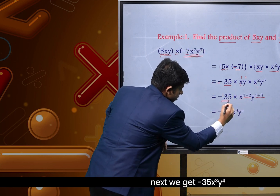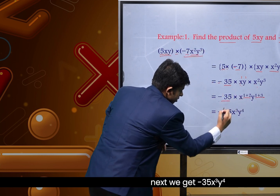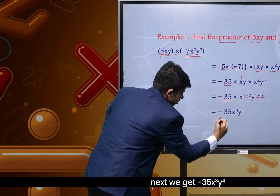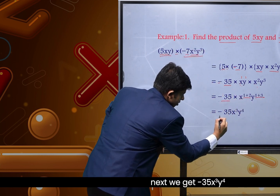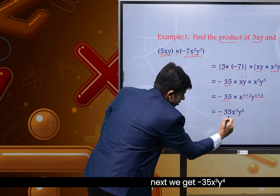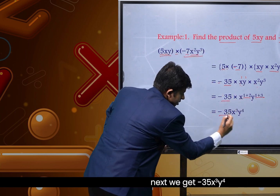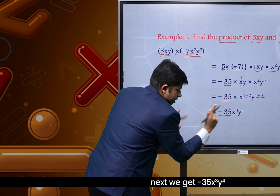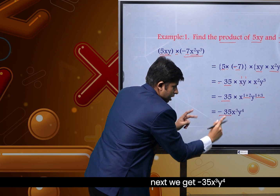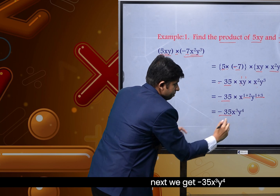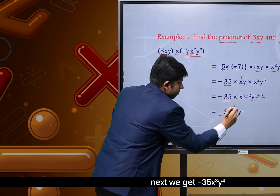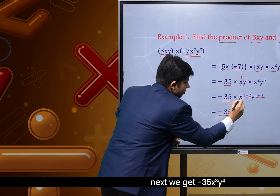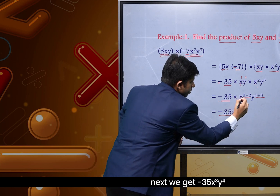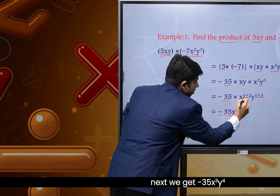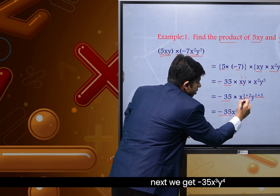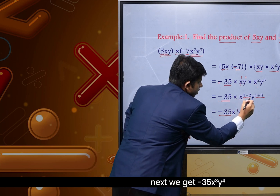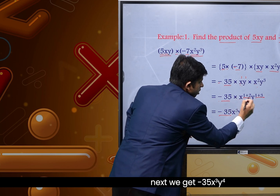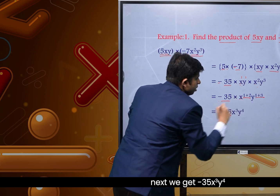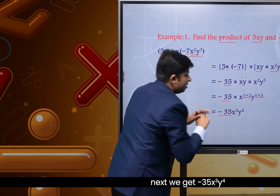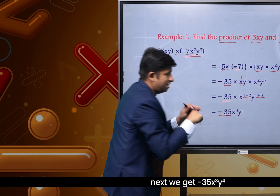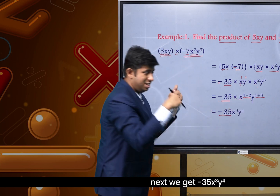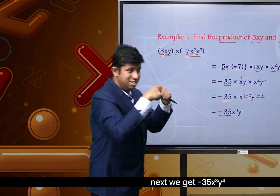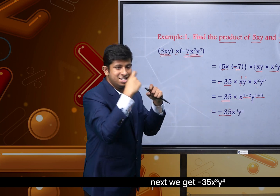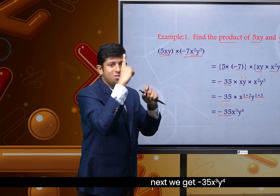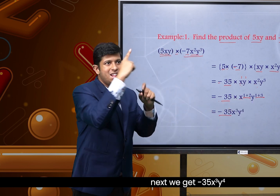Next, we get minus 35 x cubed y to the power of 4.